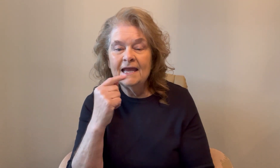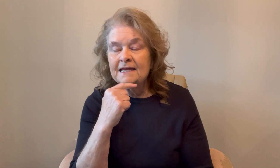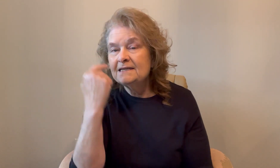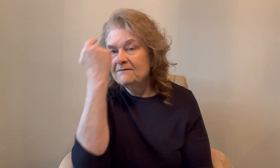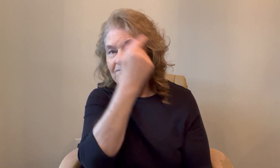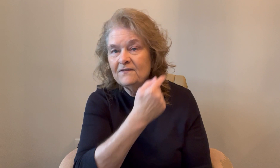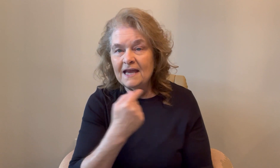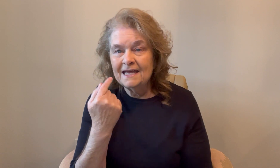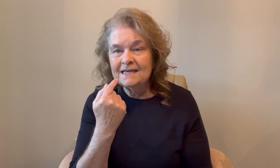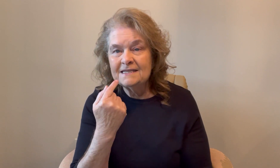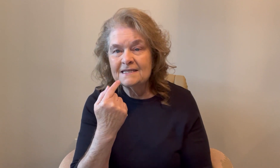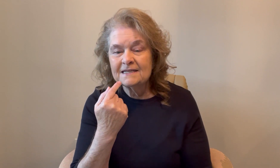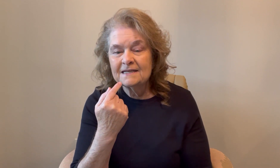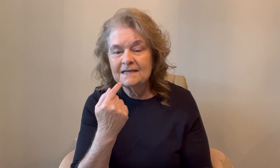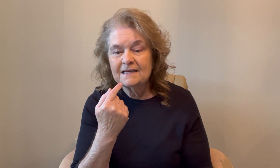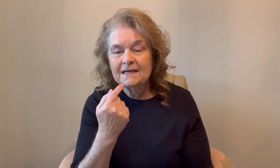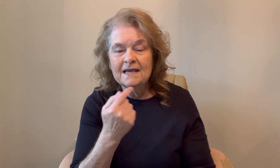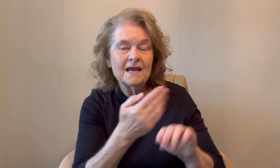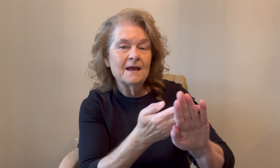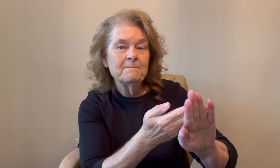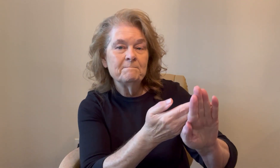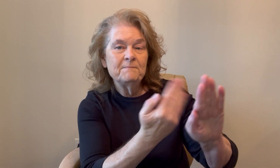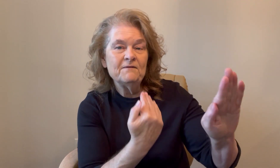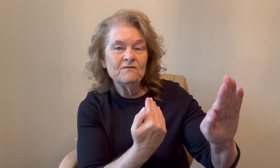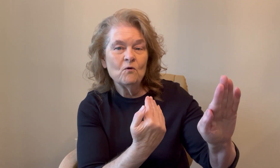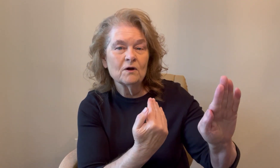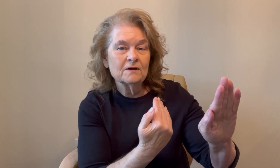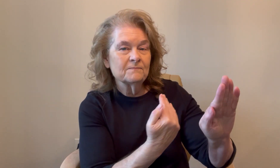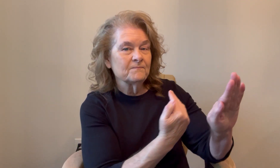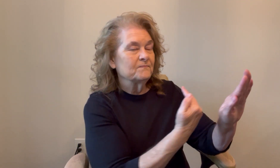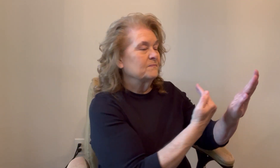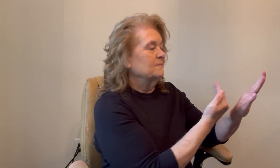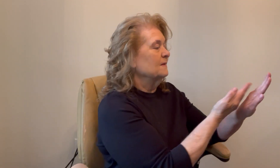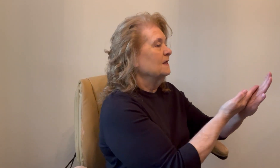and face before